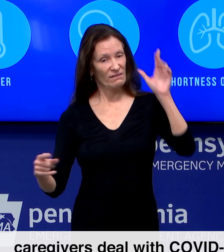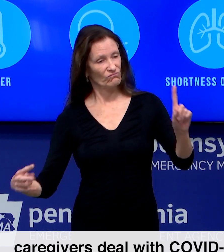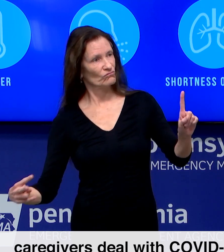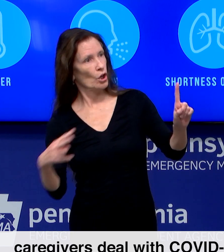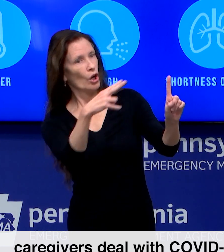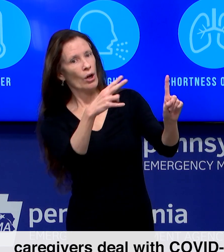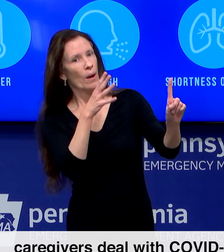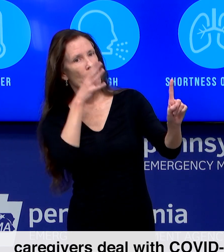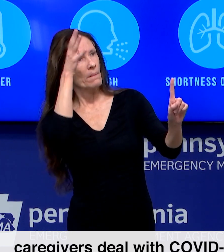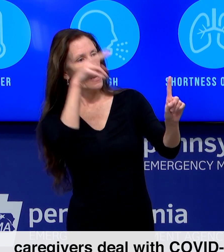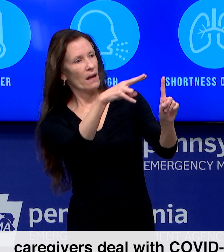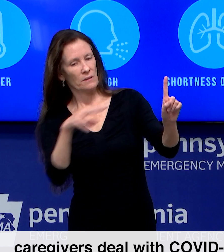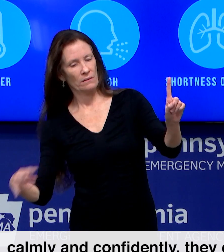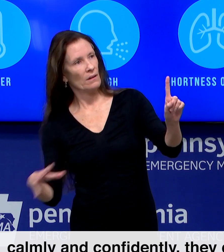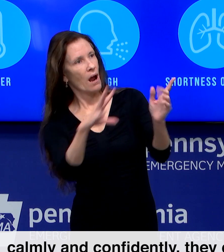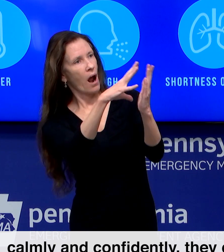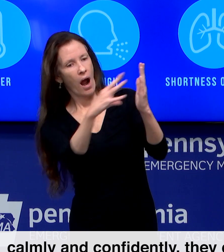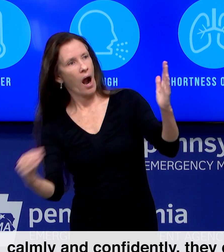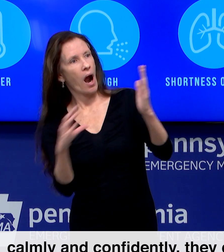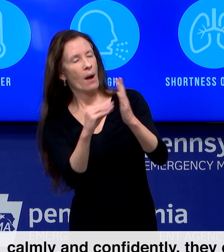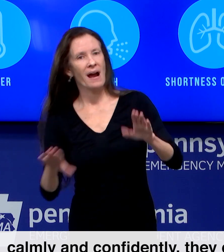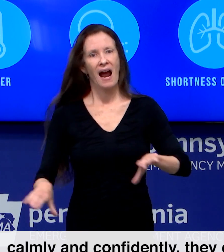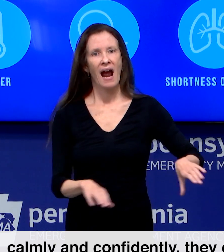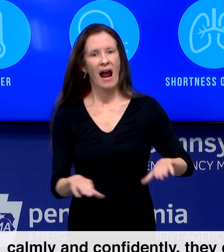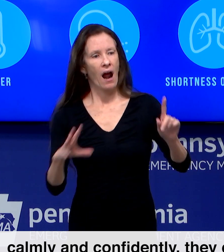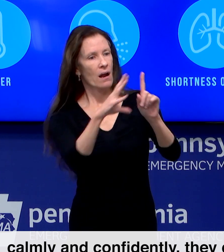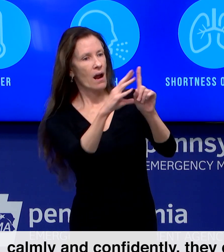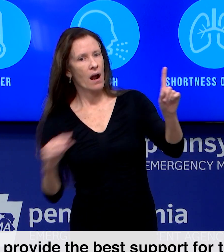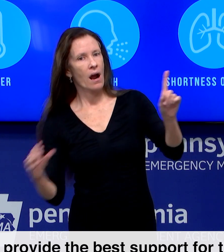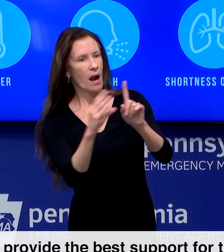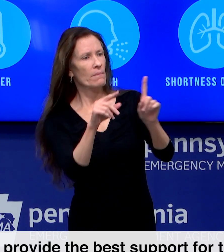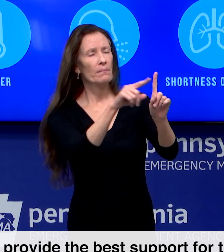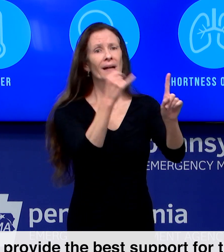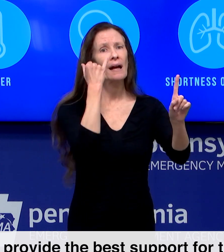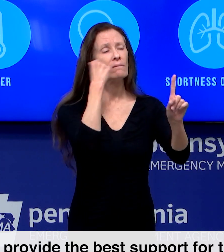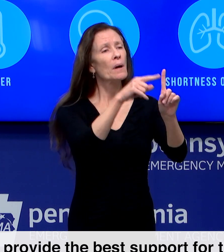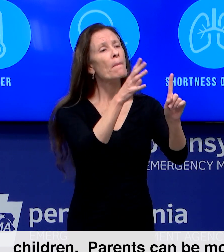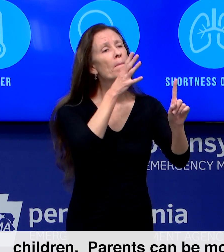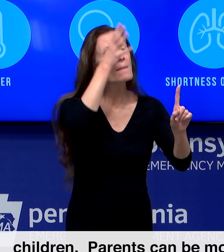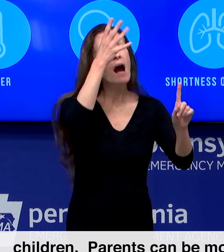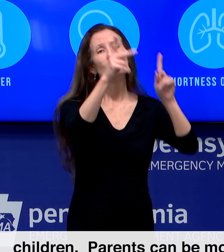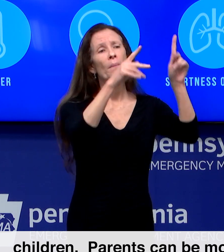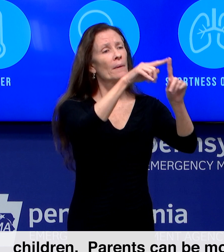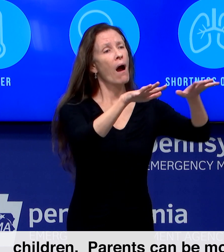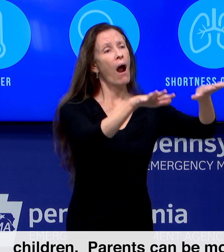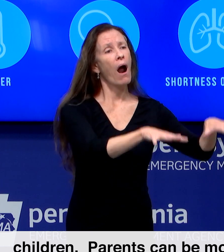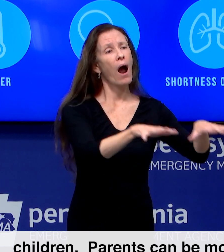caregivers deal with COVID-19 calmly and confidently, they can provide the best support for their children. Parents can be